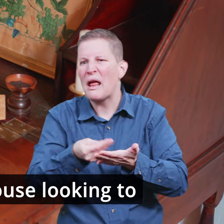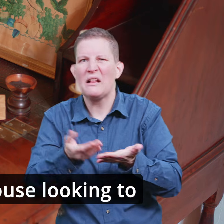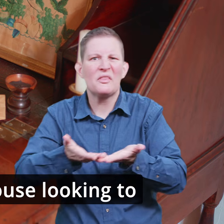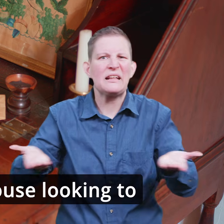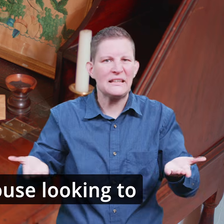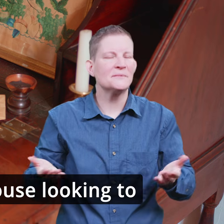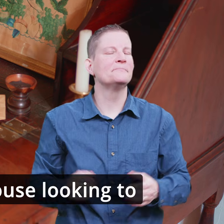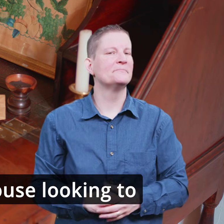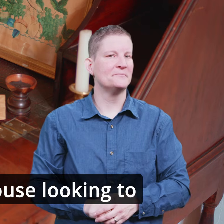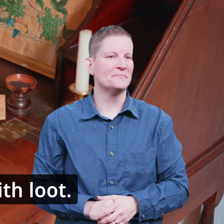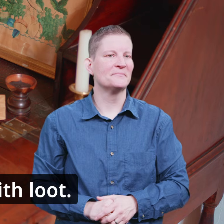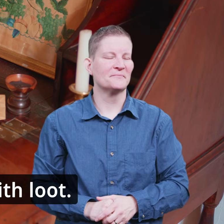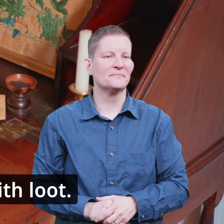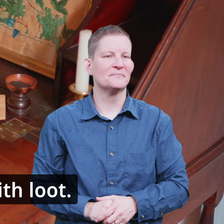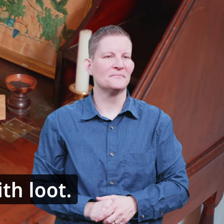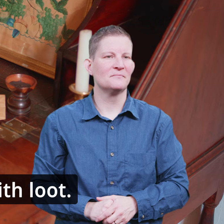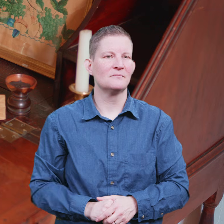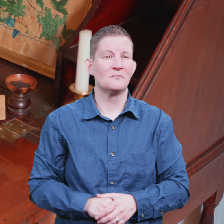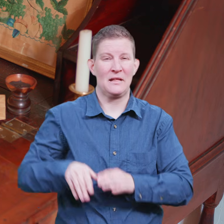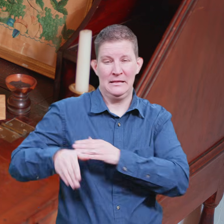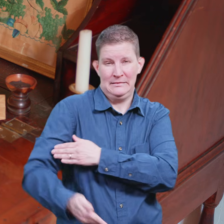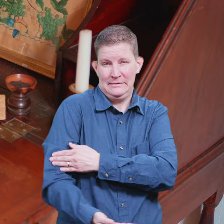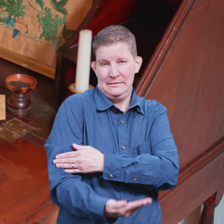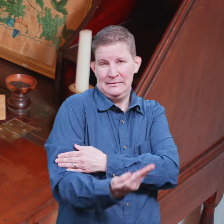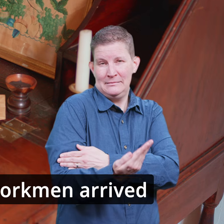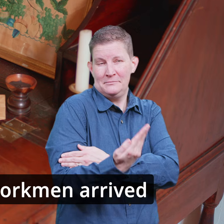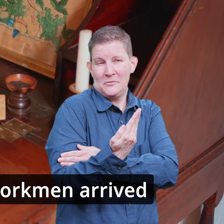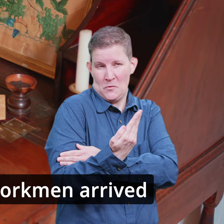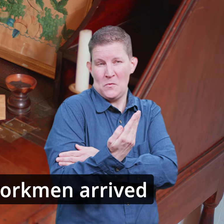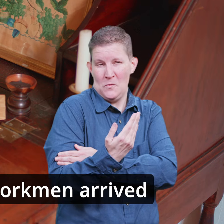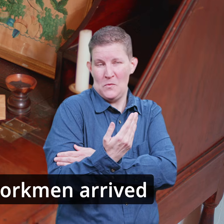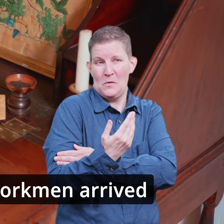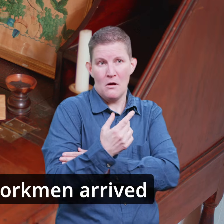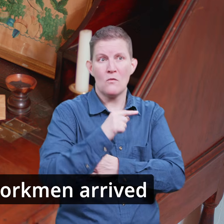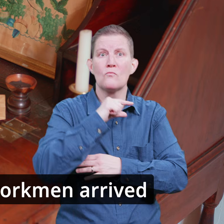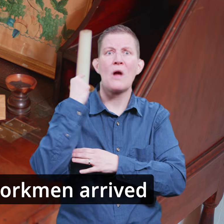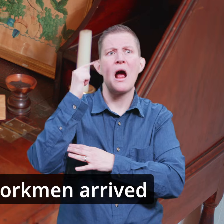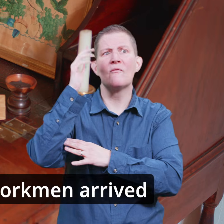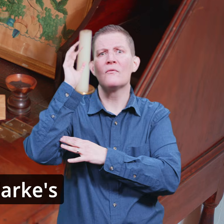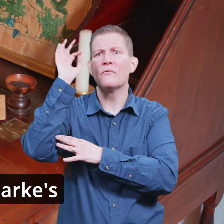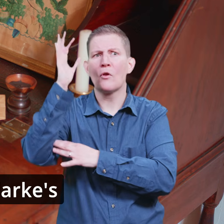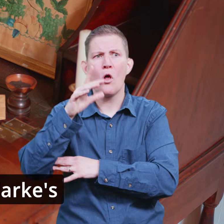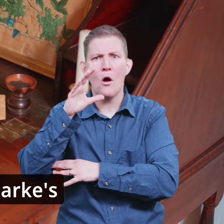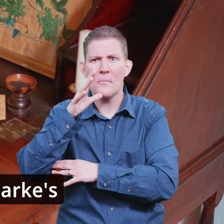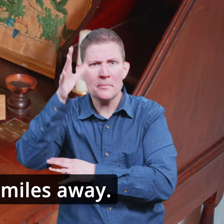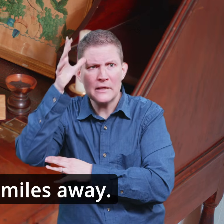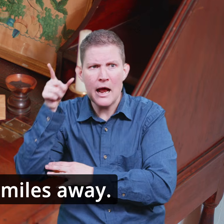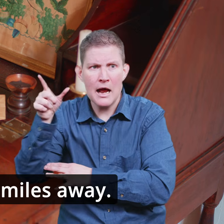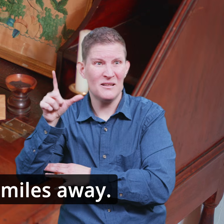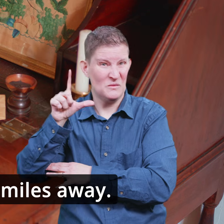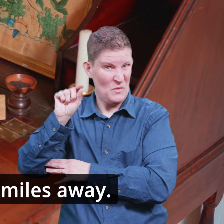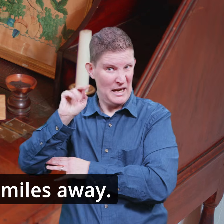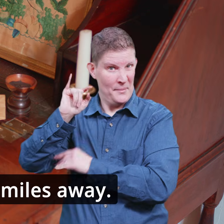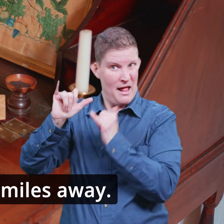and would ransack the house looking to fill their pockets with loot. As morning approached, workmen arrived from Reverend Clark's